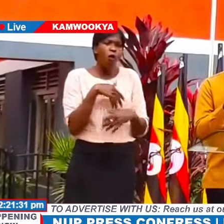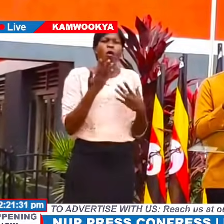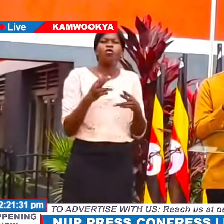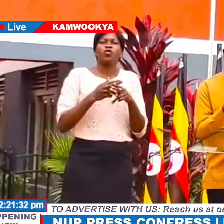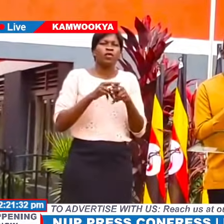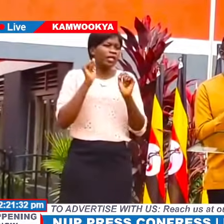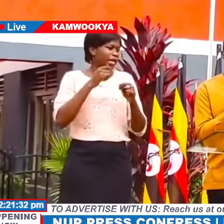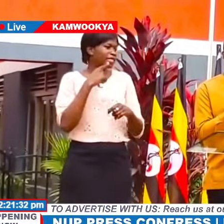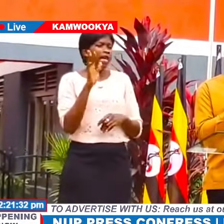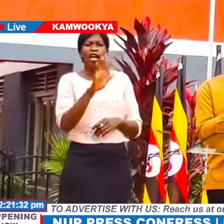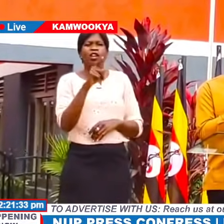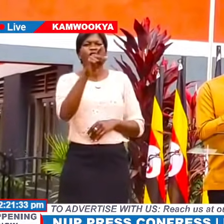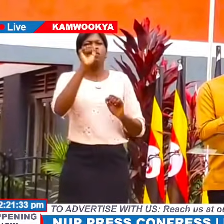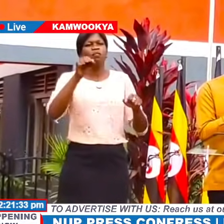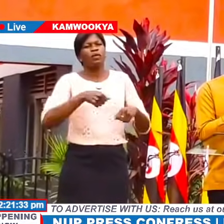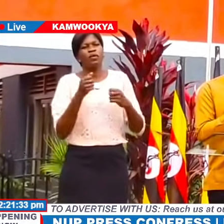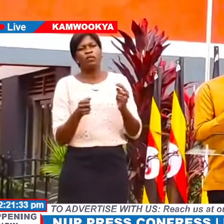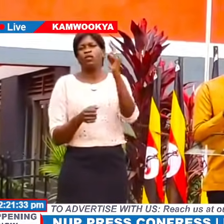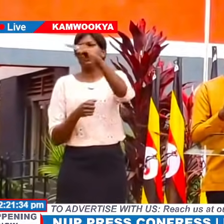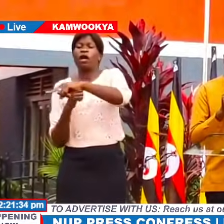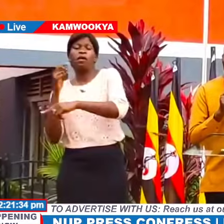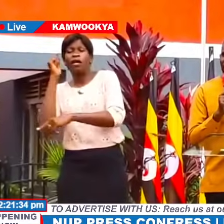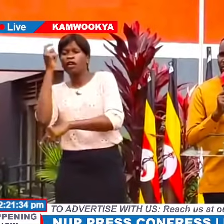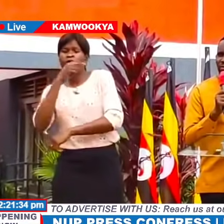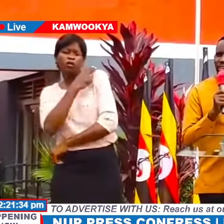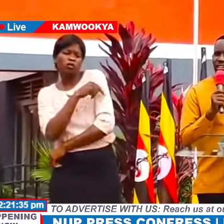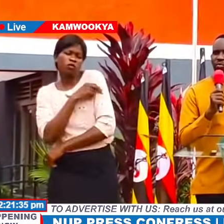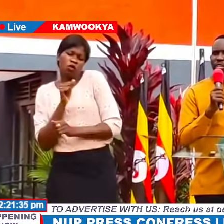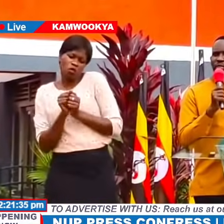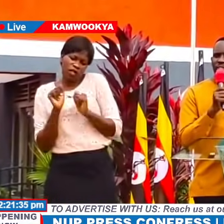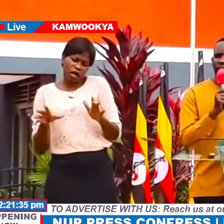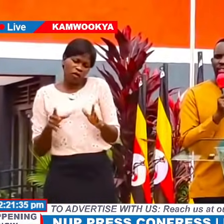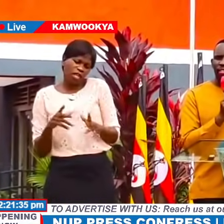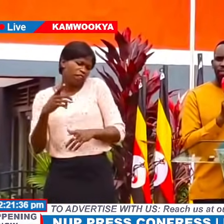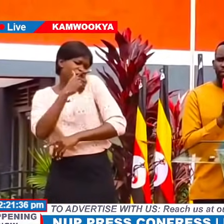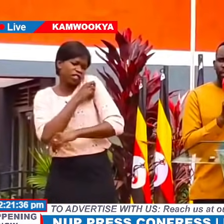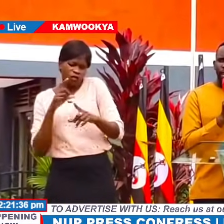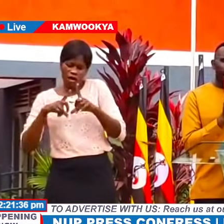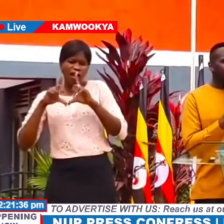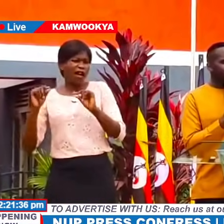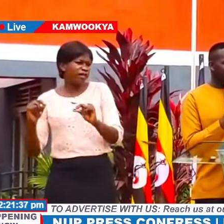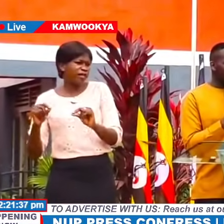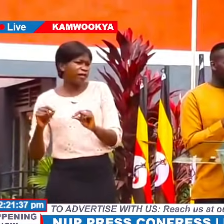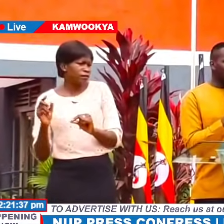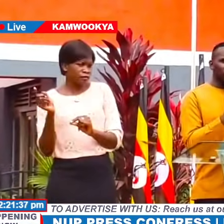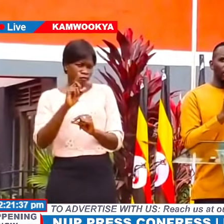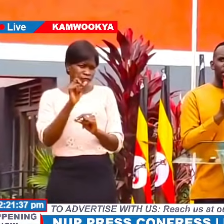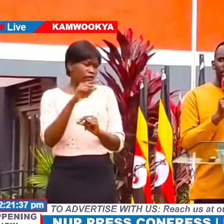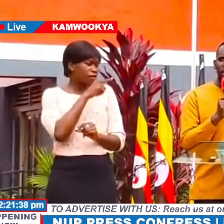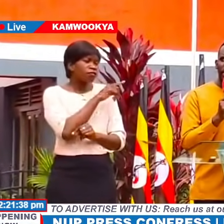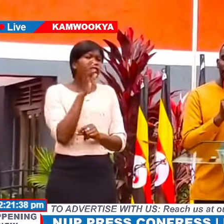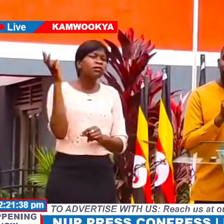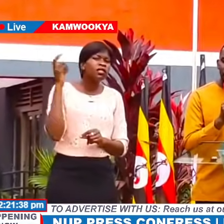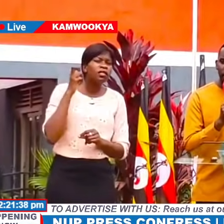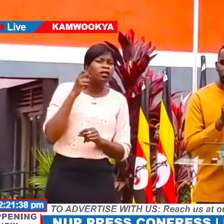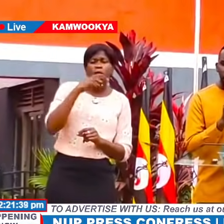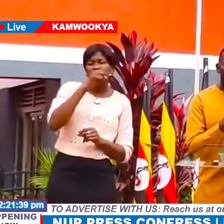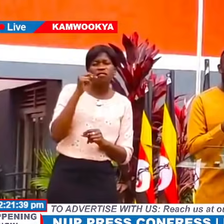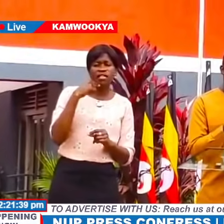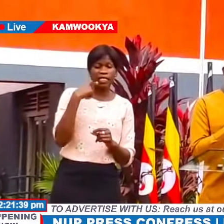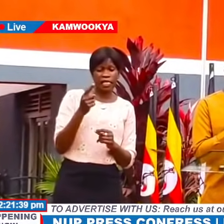hospitals if you don't have a vaccination card. But where are the vaccines for Ugandans to get vaccinated? I heard Mr. Museveni say that by